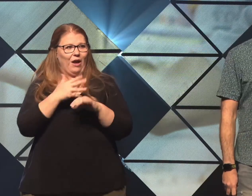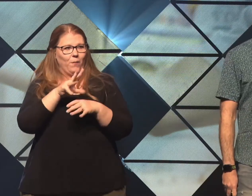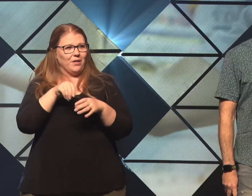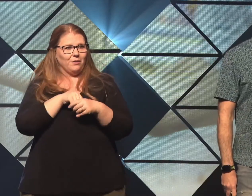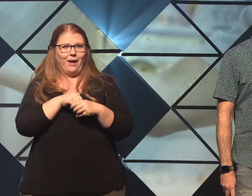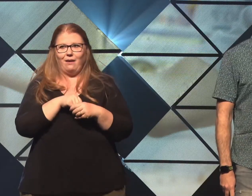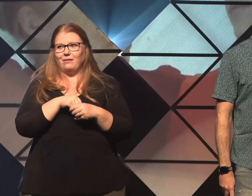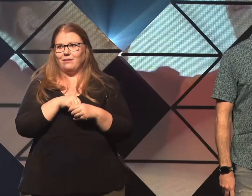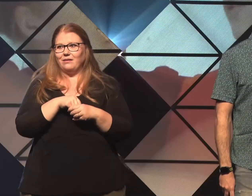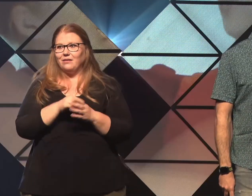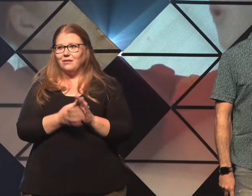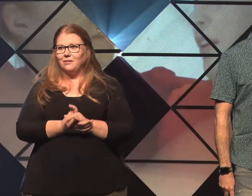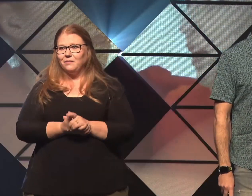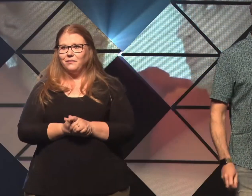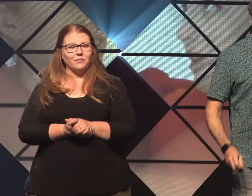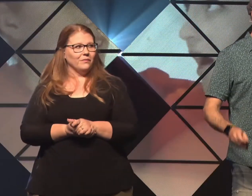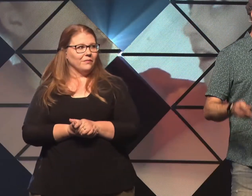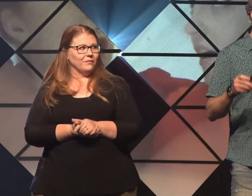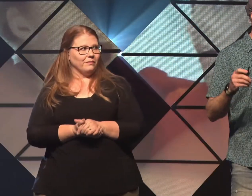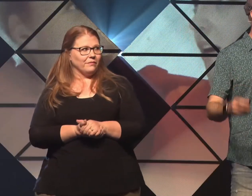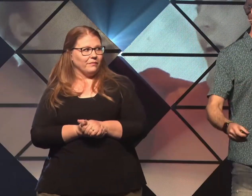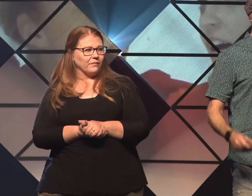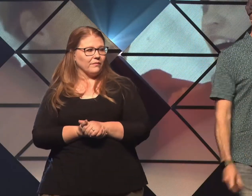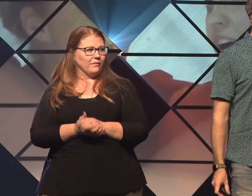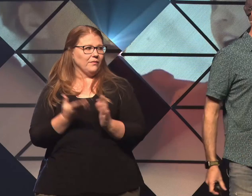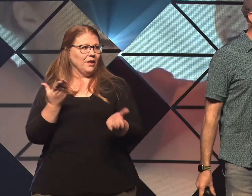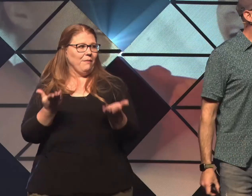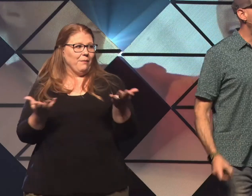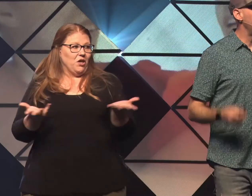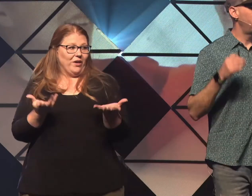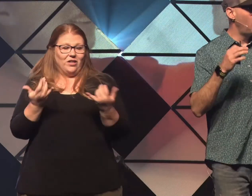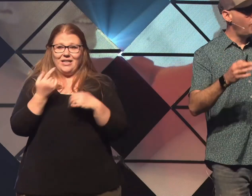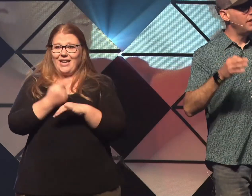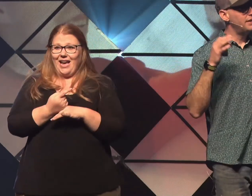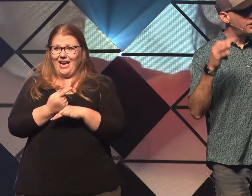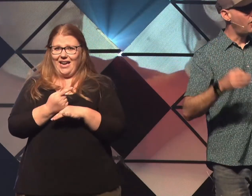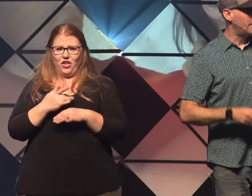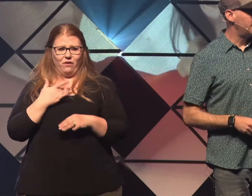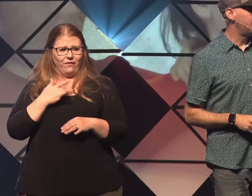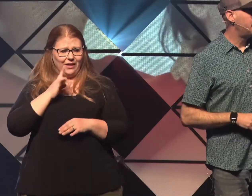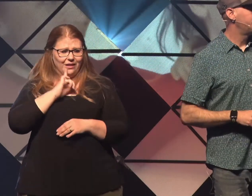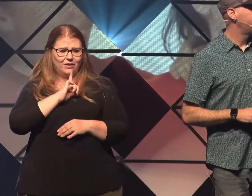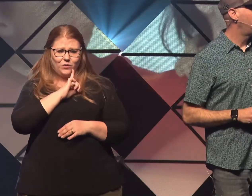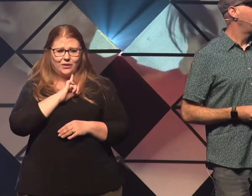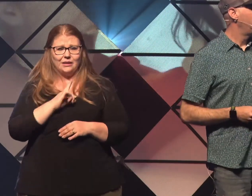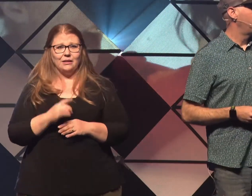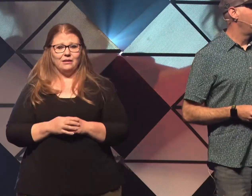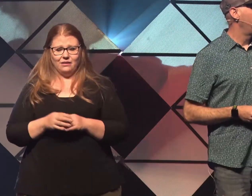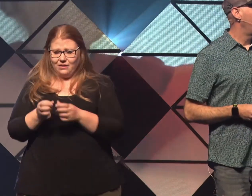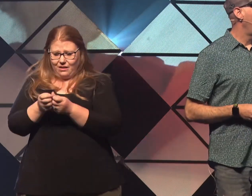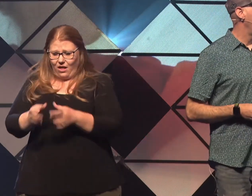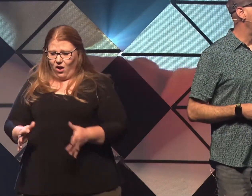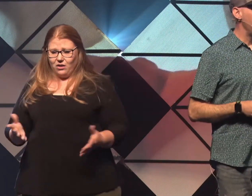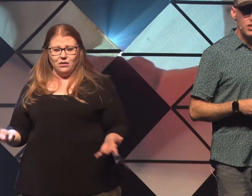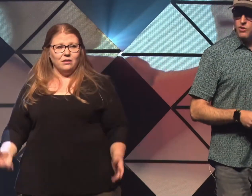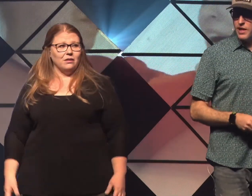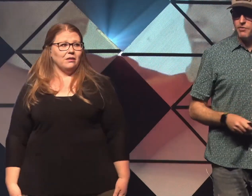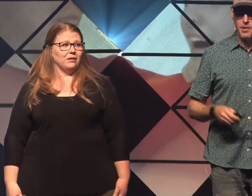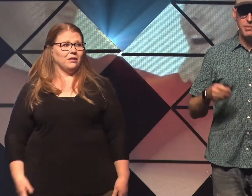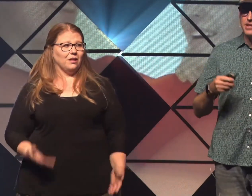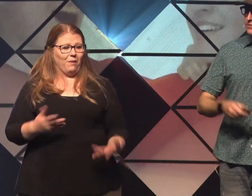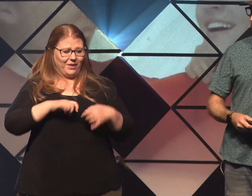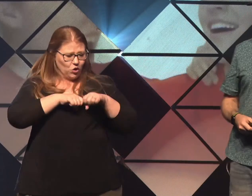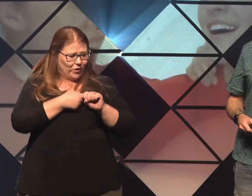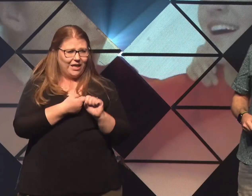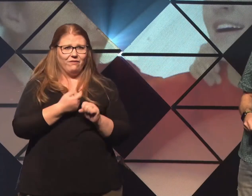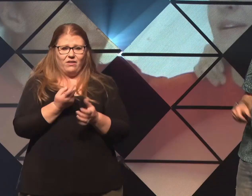of those. Maybe you're here today and you're in that space of loneliness and lostness. Maybe it's grief.